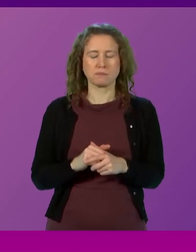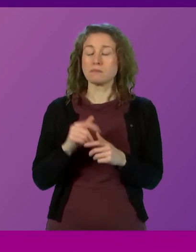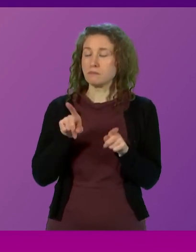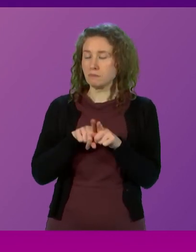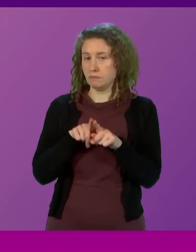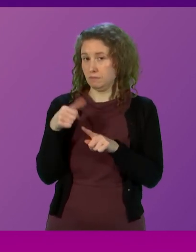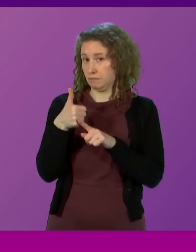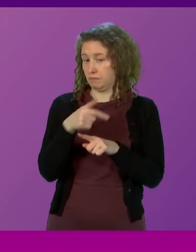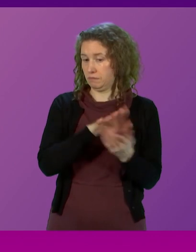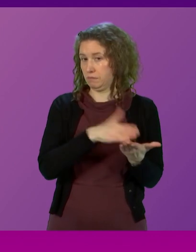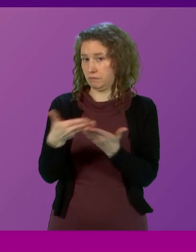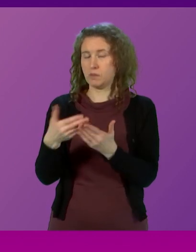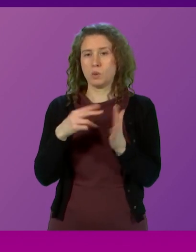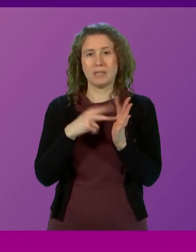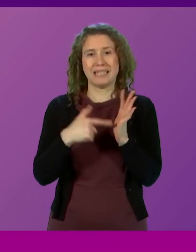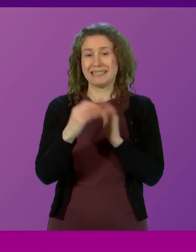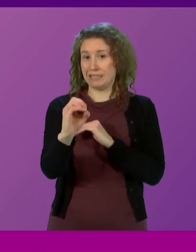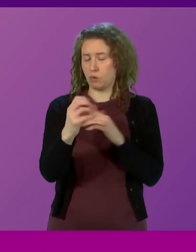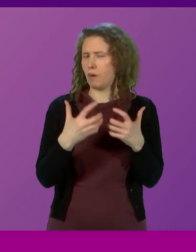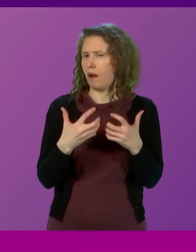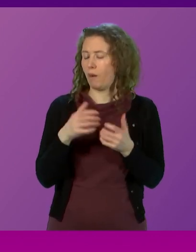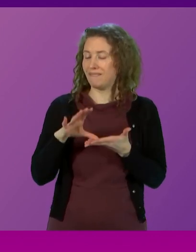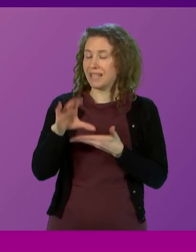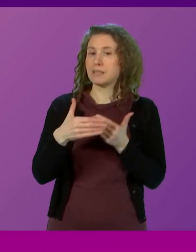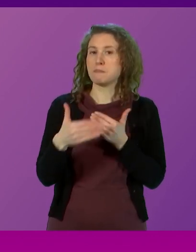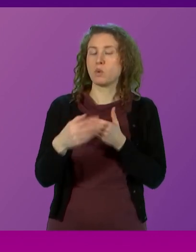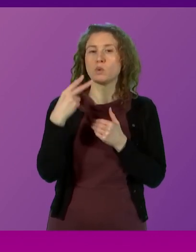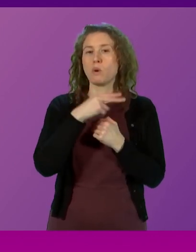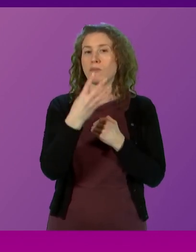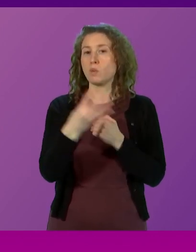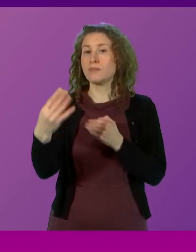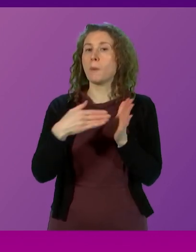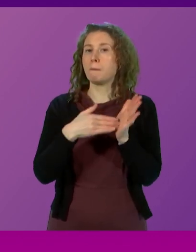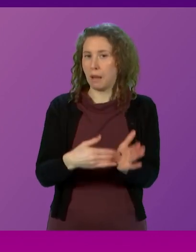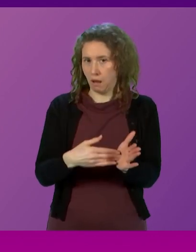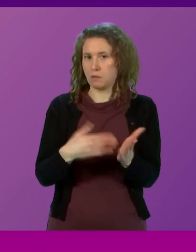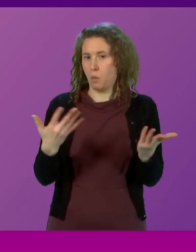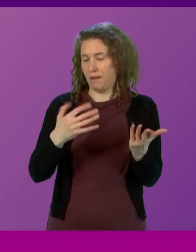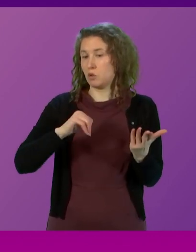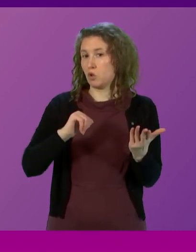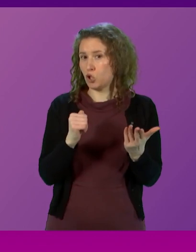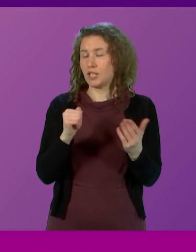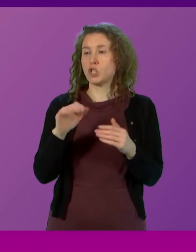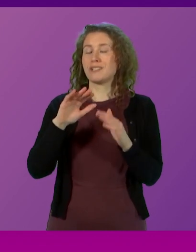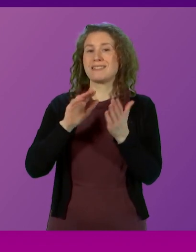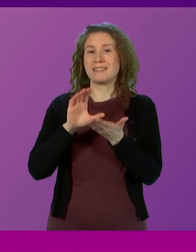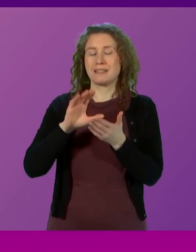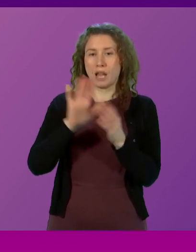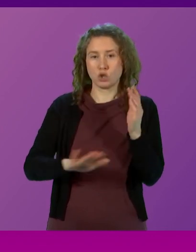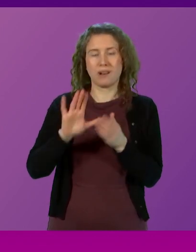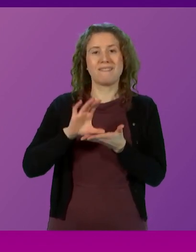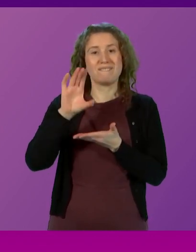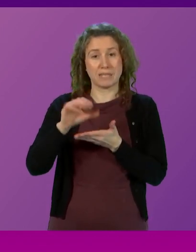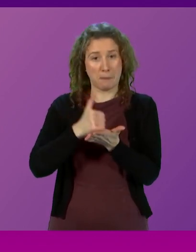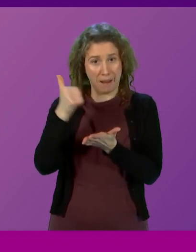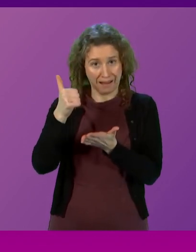support the transition to net zero by investing a further £244 million in the Scottish National Investment Bank, by